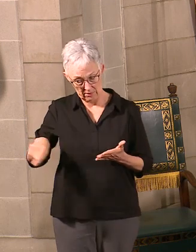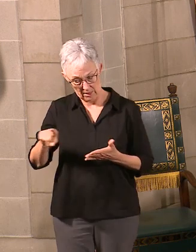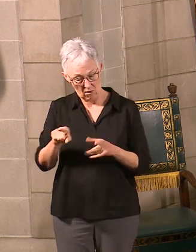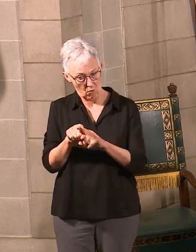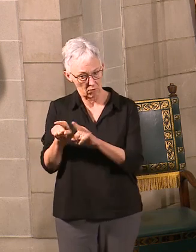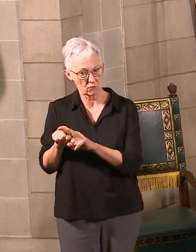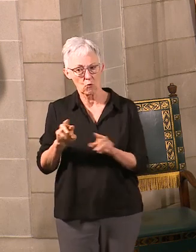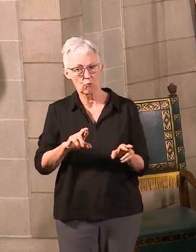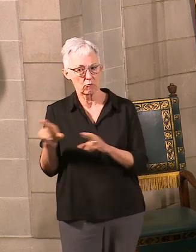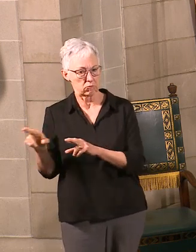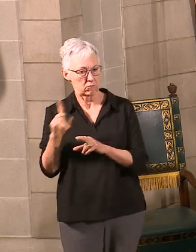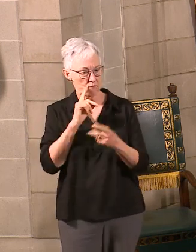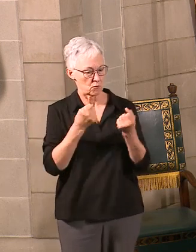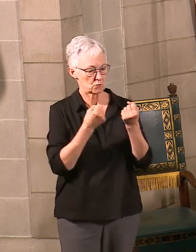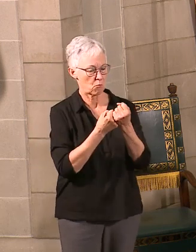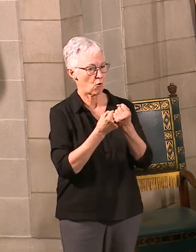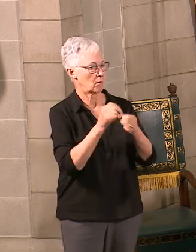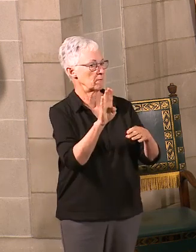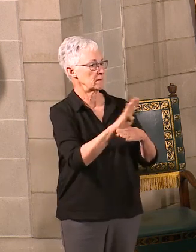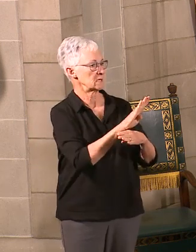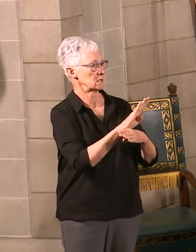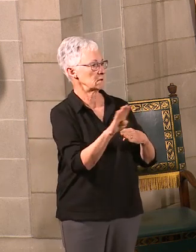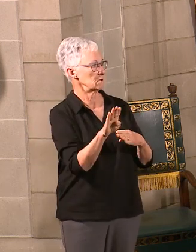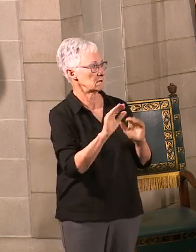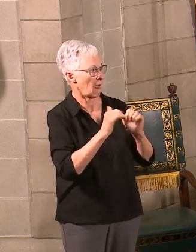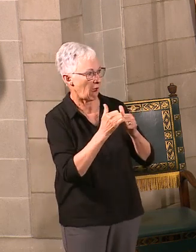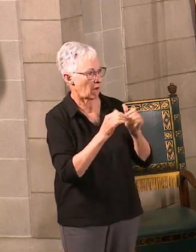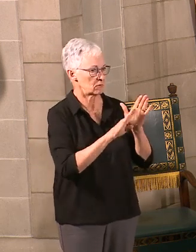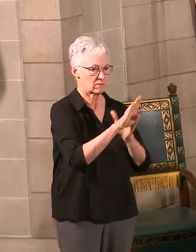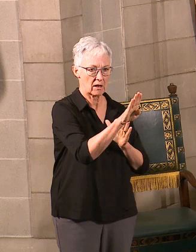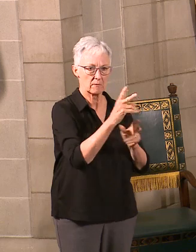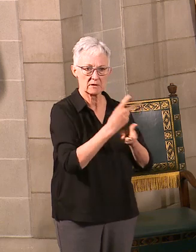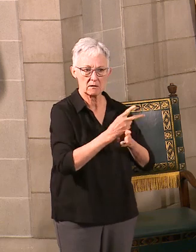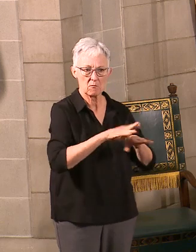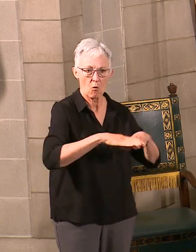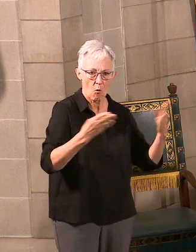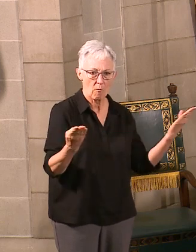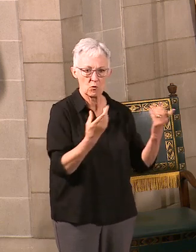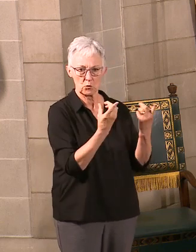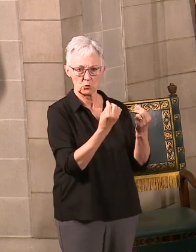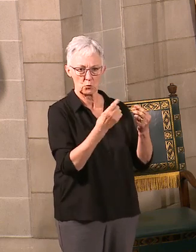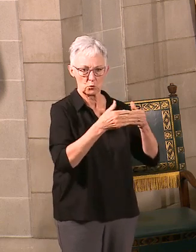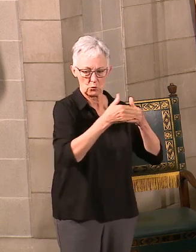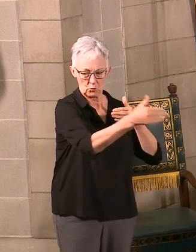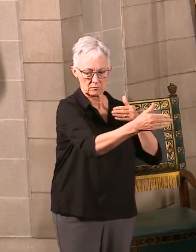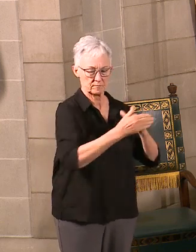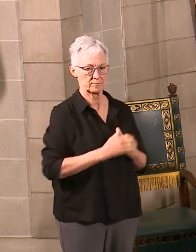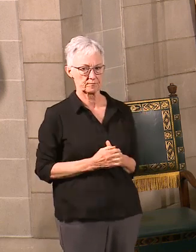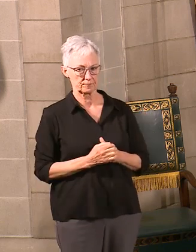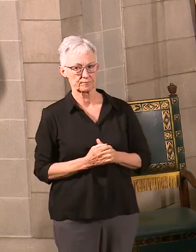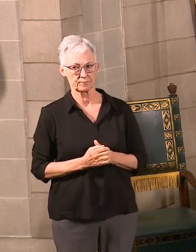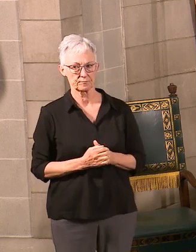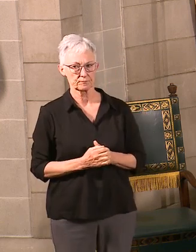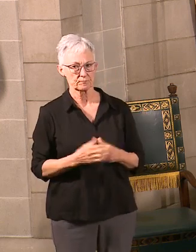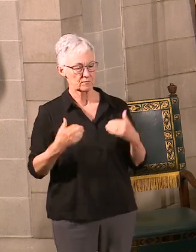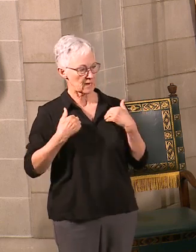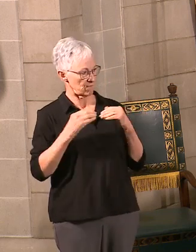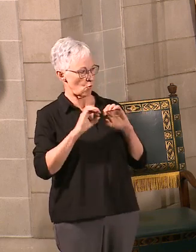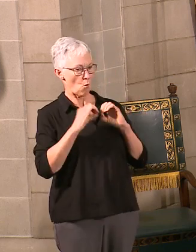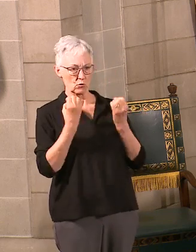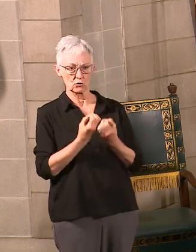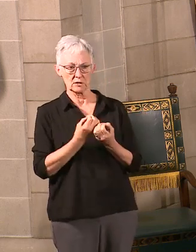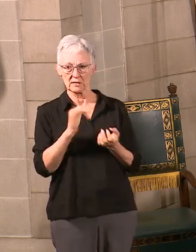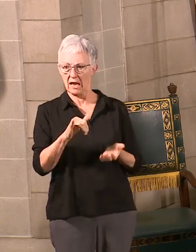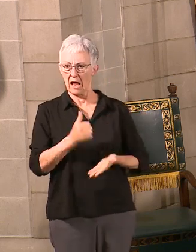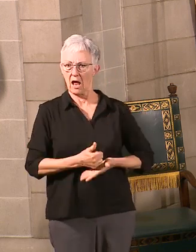of Agriculture and Natural Resources, we have an organization that helps in manufacturing as a